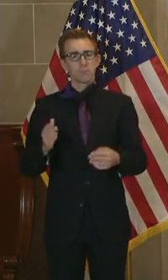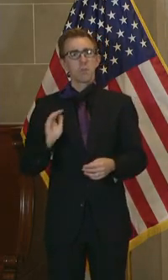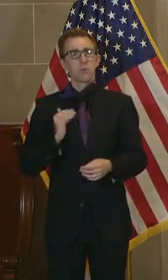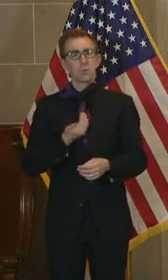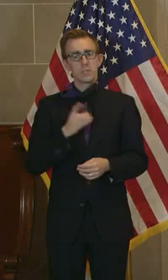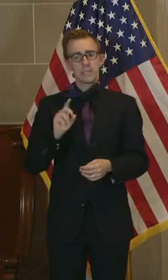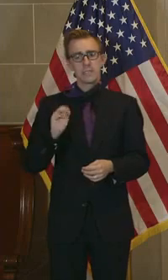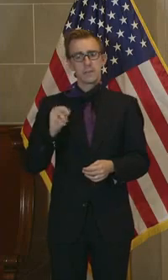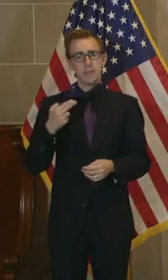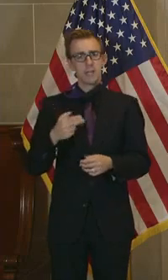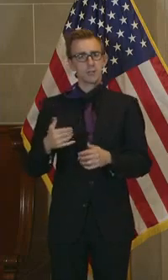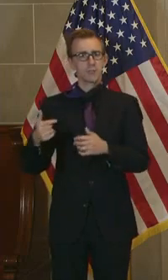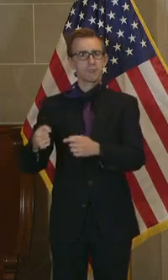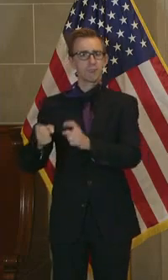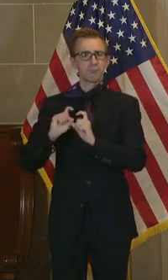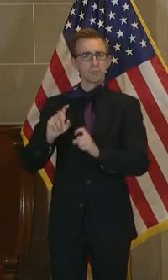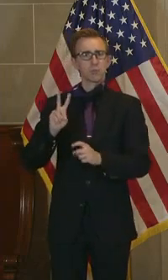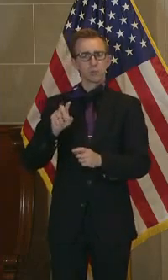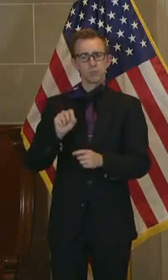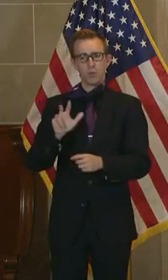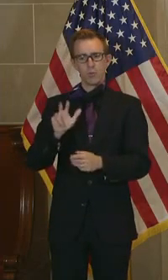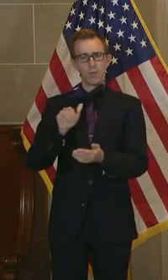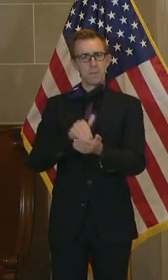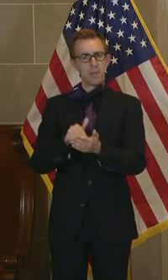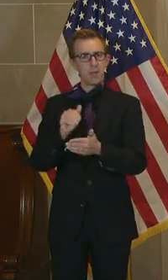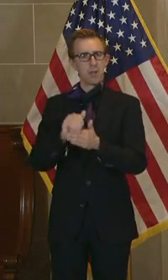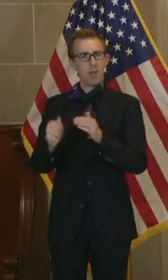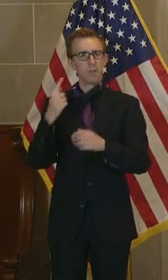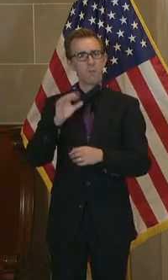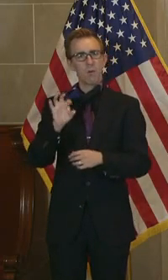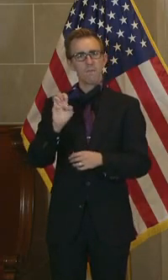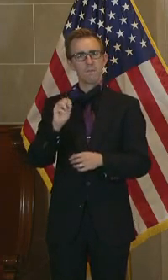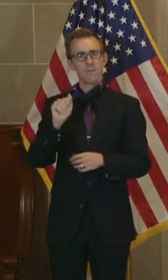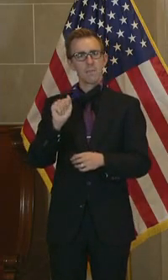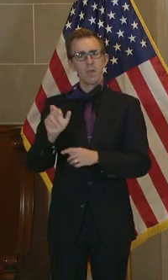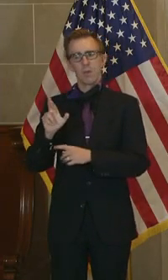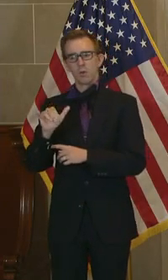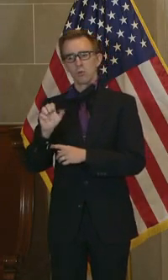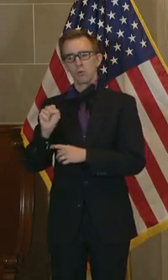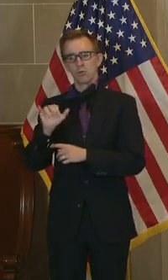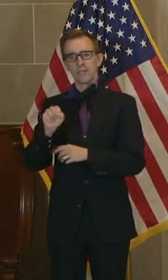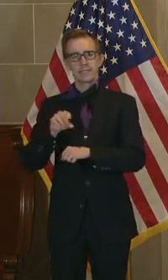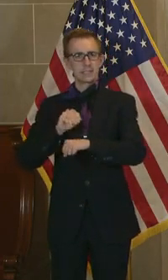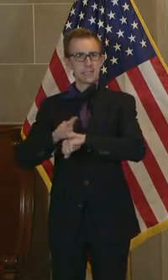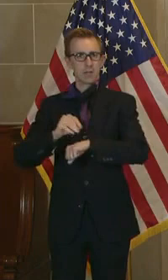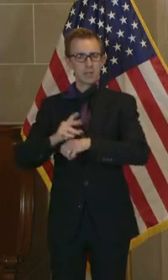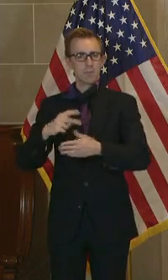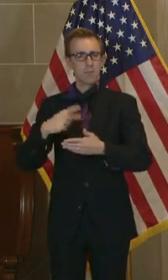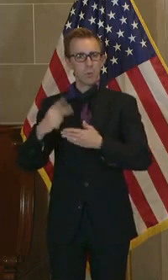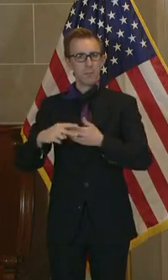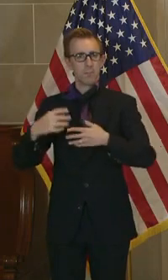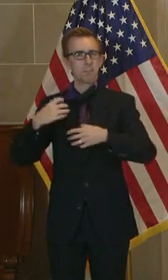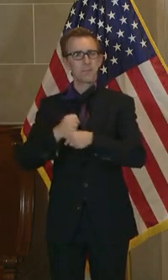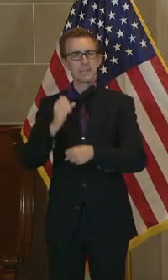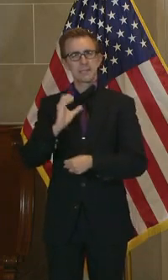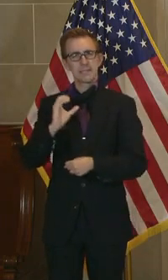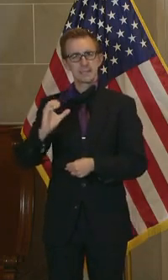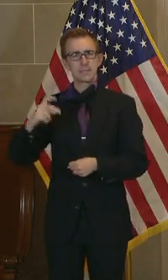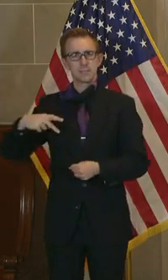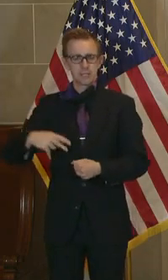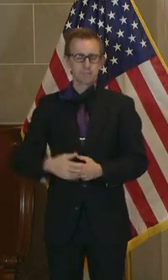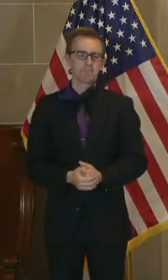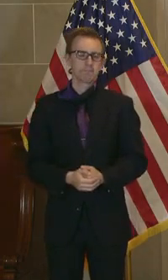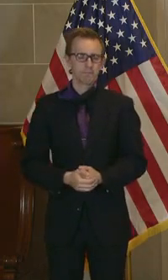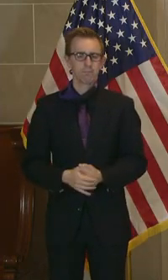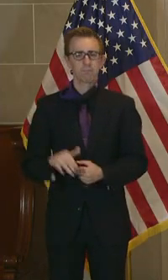awarded nearly $2.3 million for a FEMA Crisis Counseling Program, or CCP.